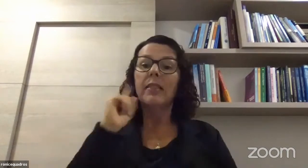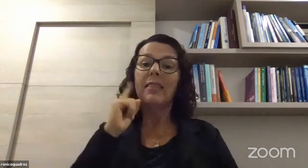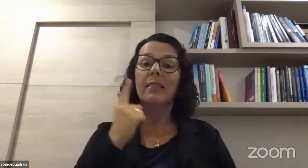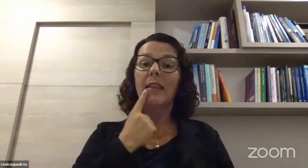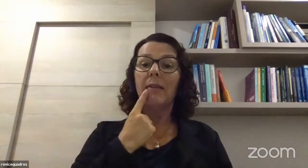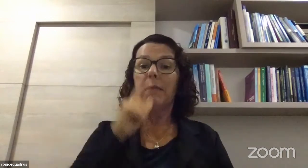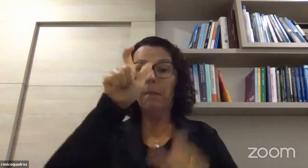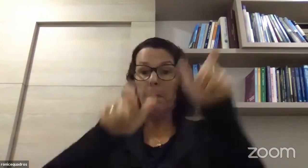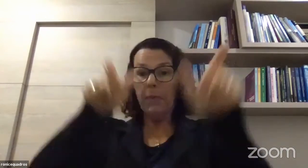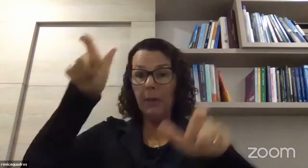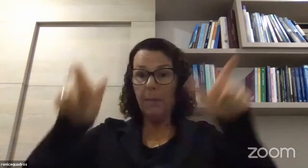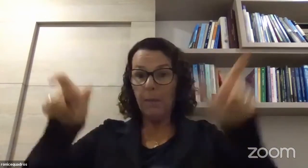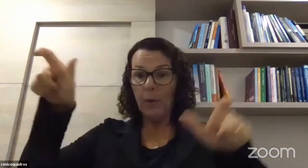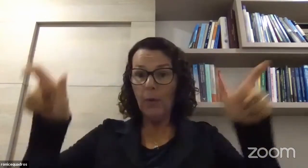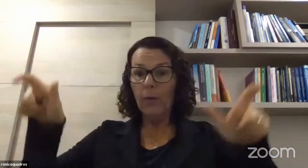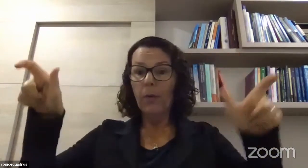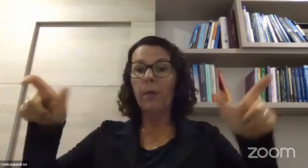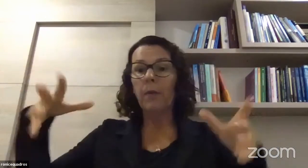Language policies